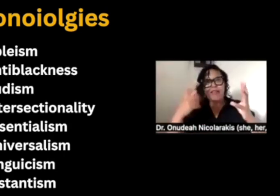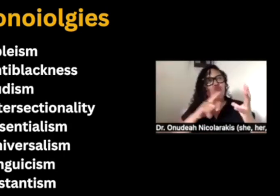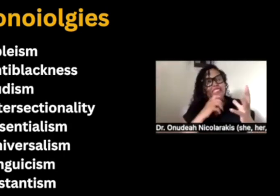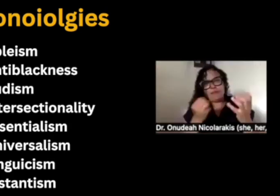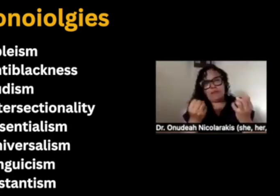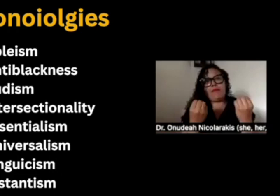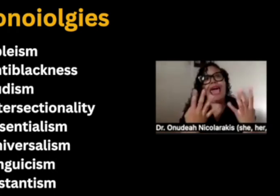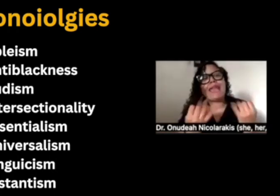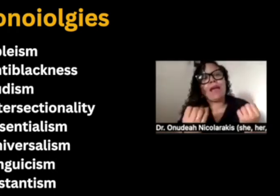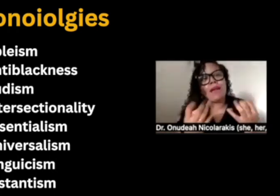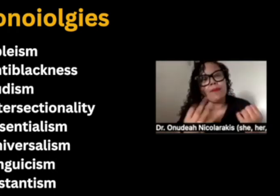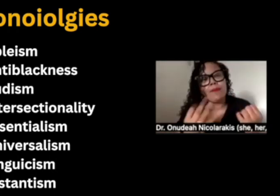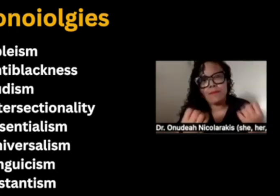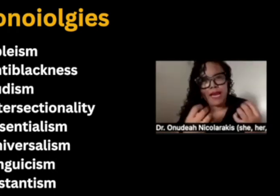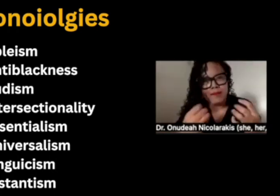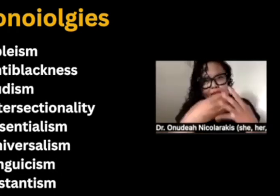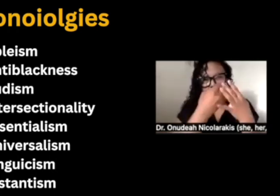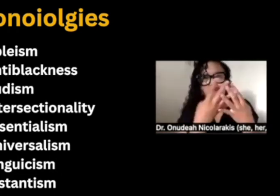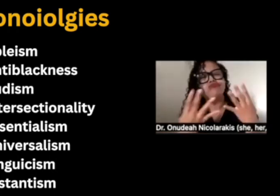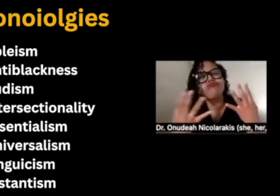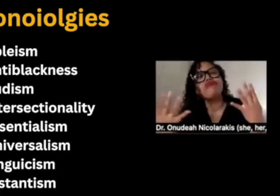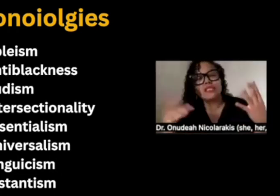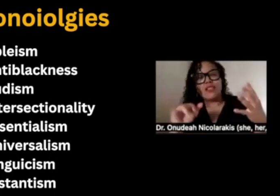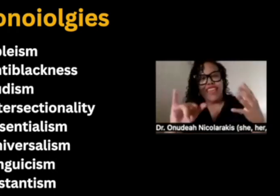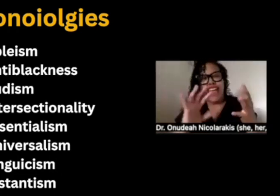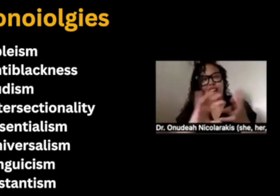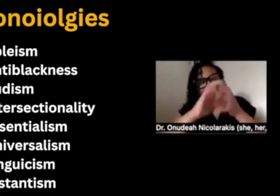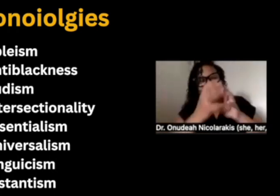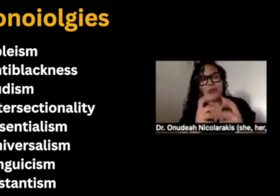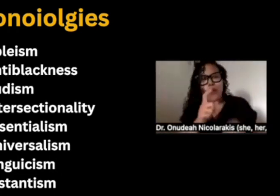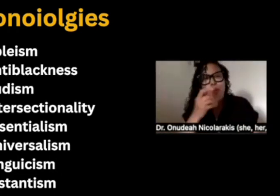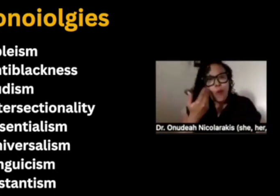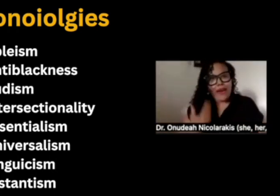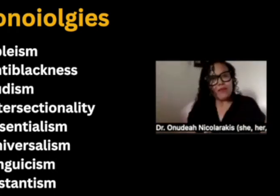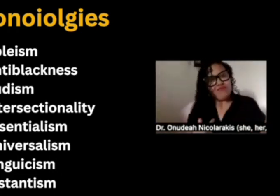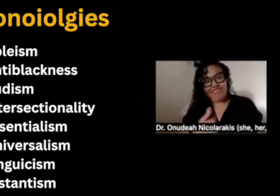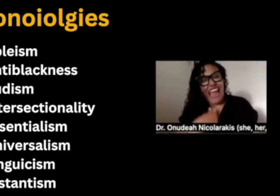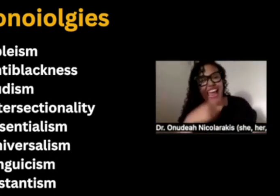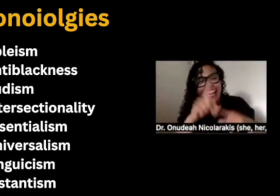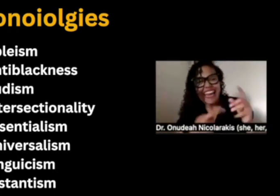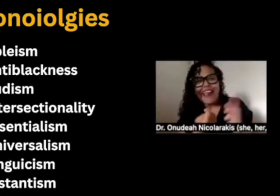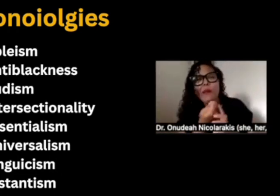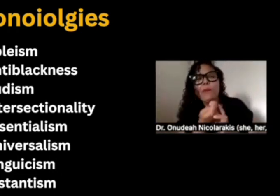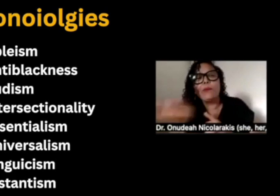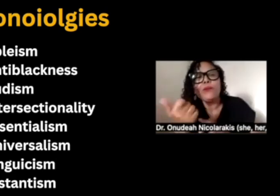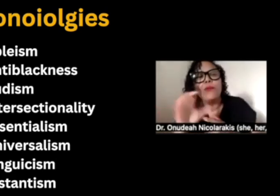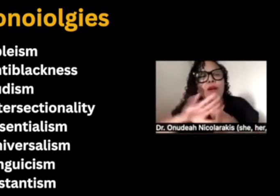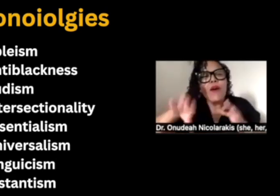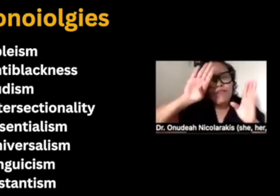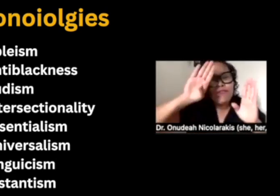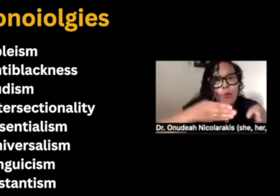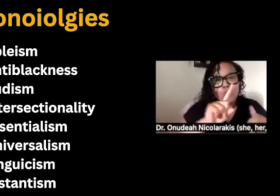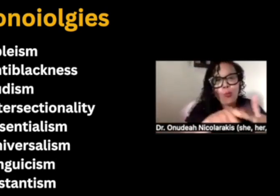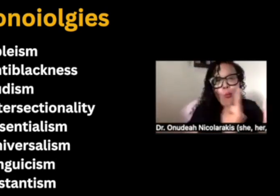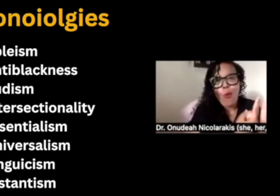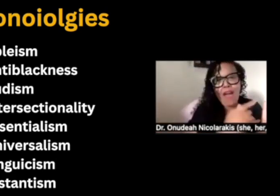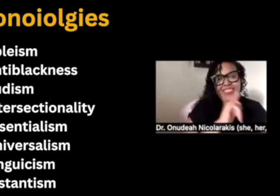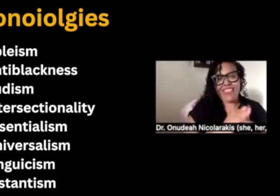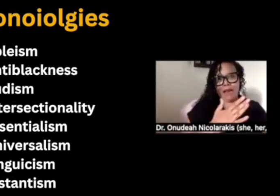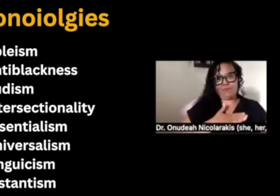deaf residential schools as well as mainstream schools. So all of those are a part of who I am. And I